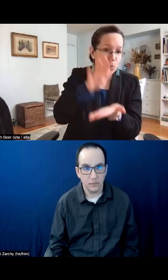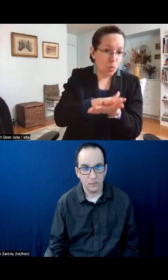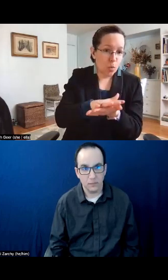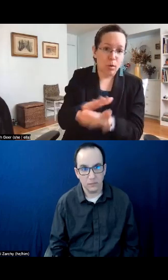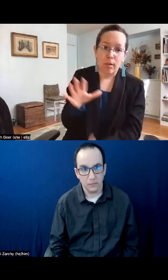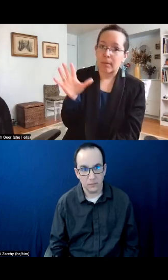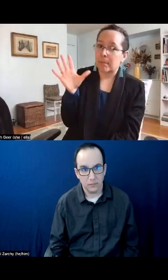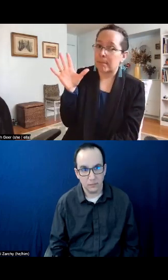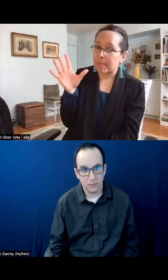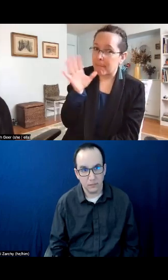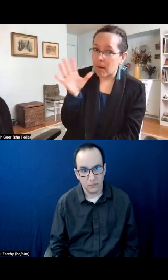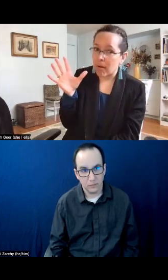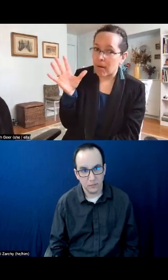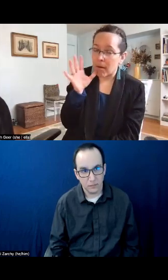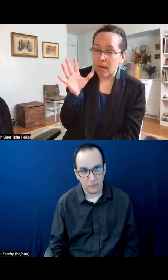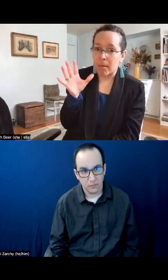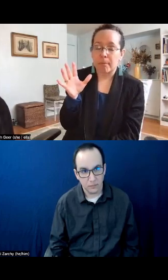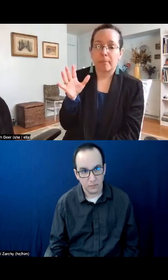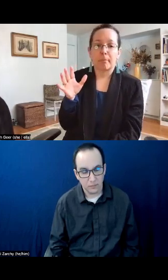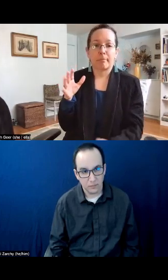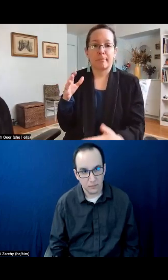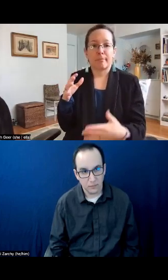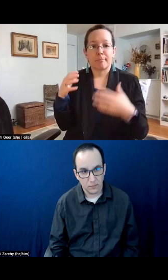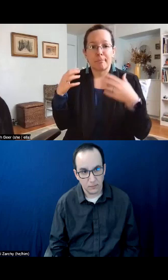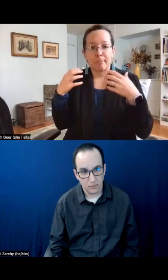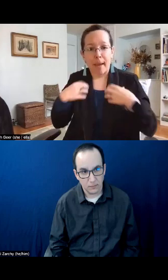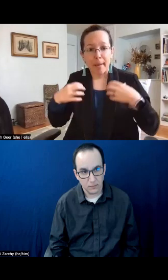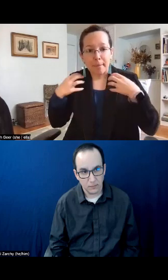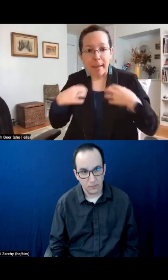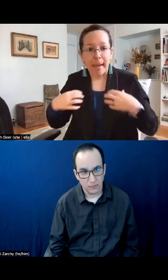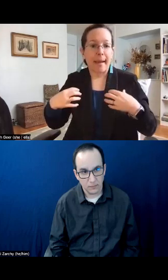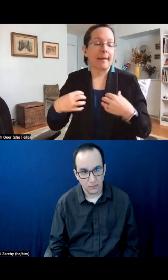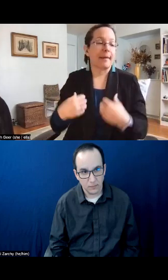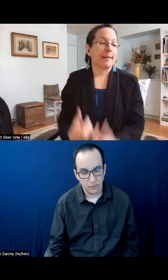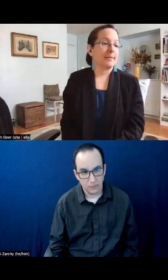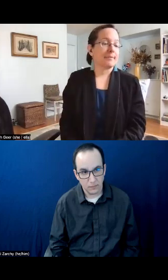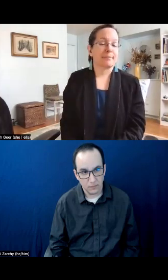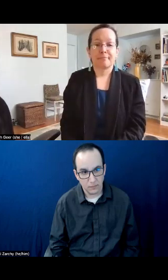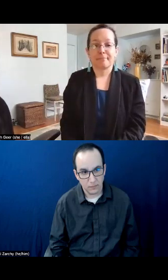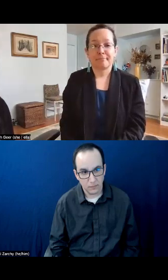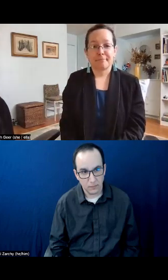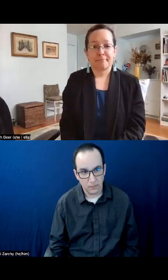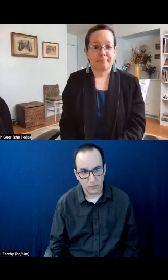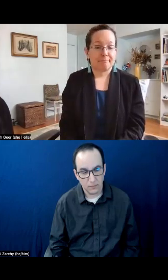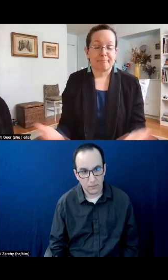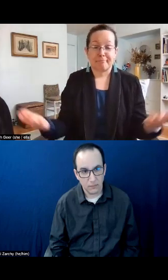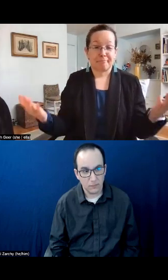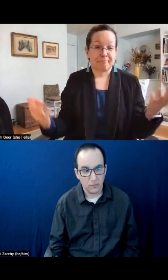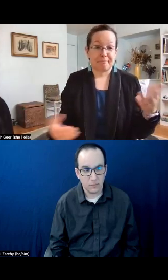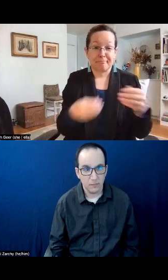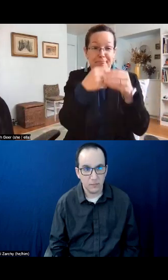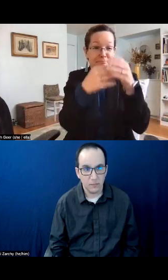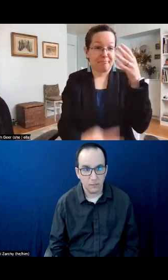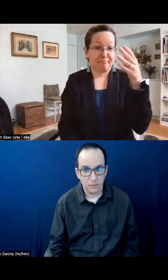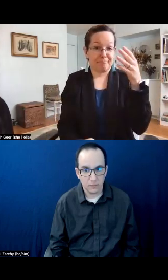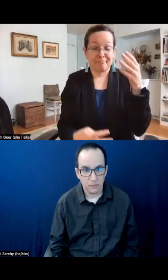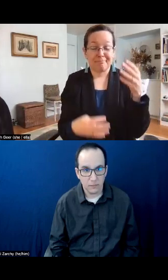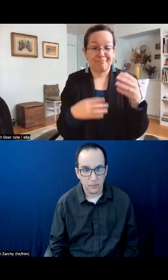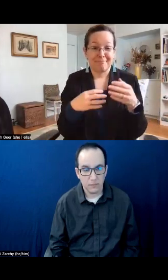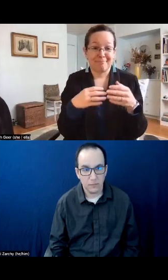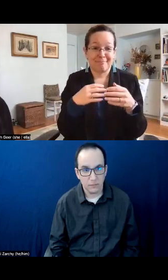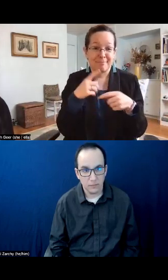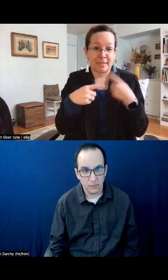Number of different signs fall into this category: school, mom, backpack, the way that I'm producing them